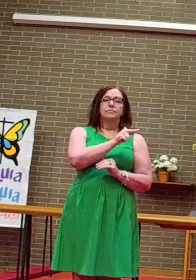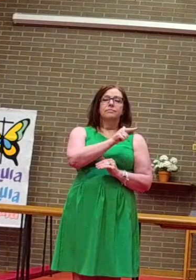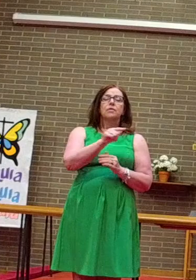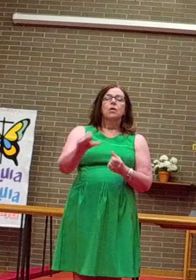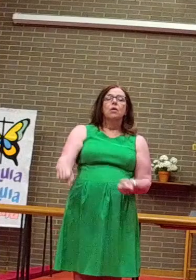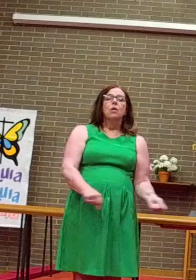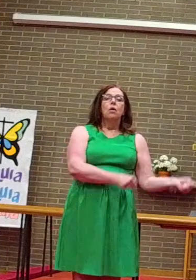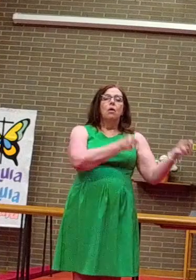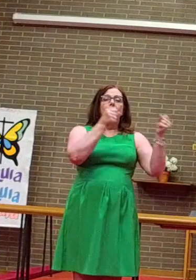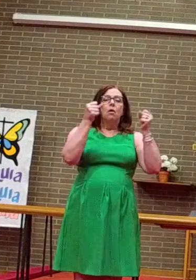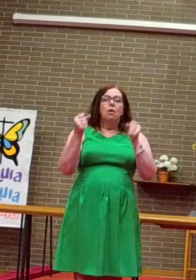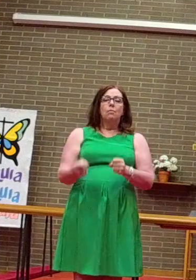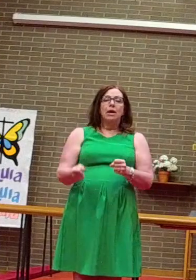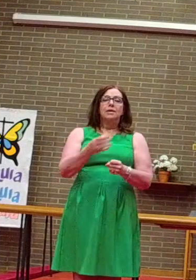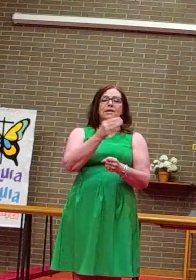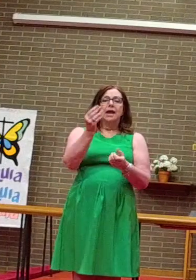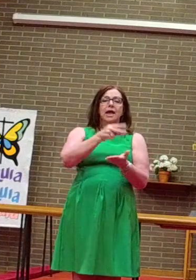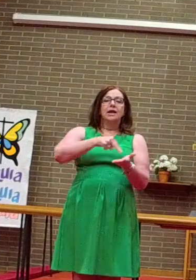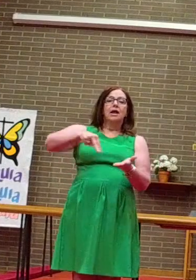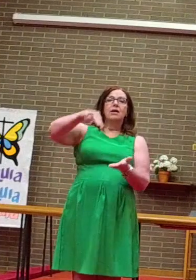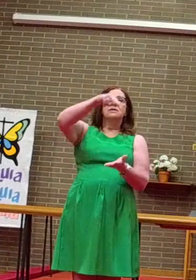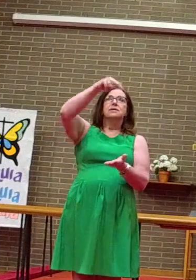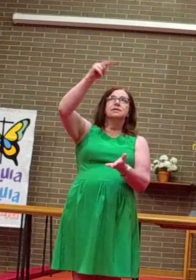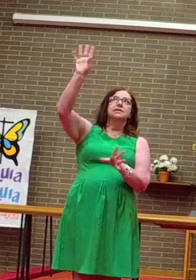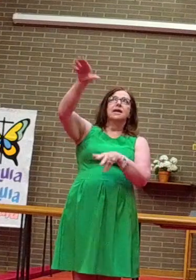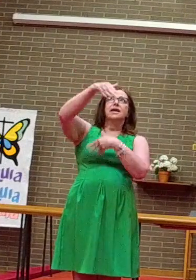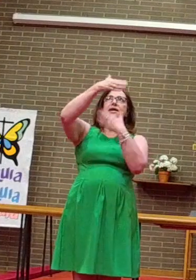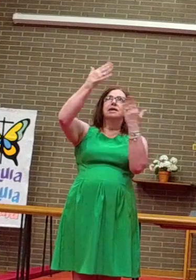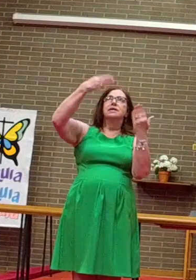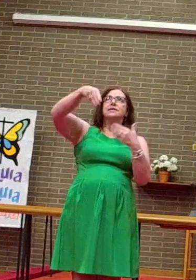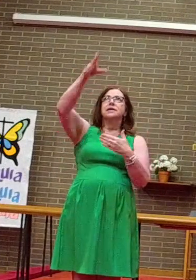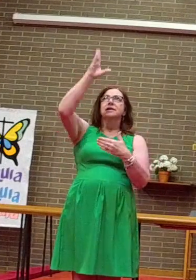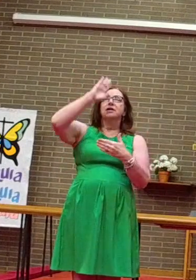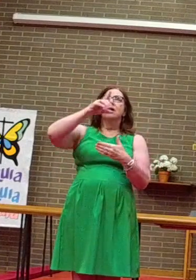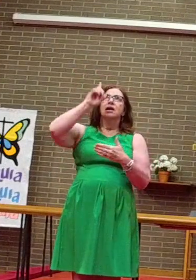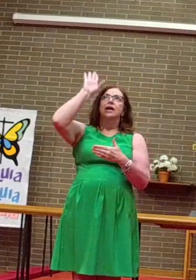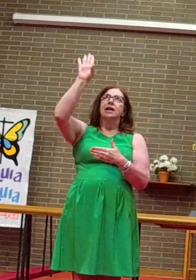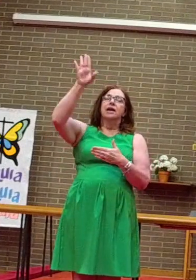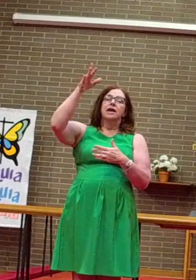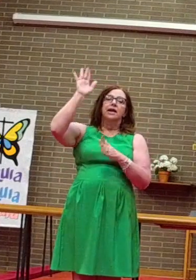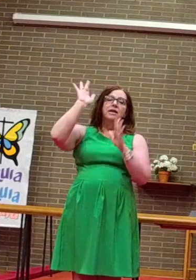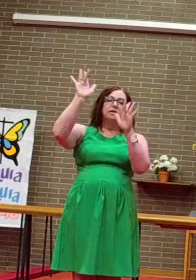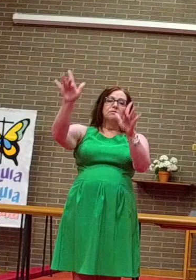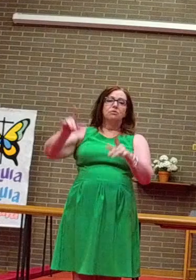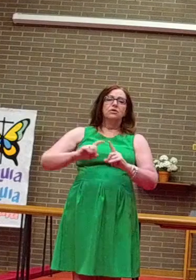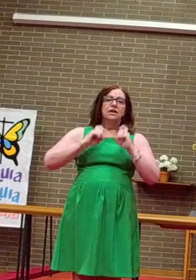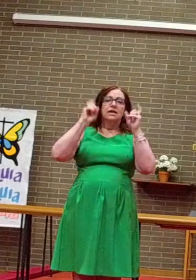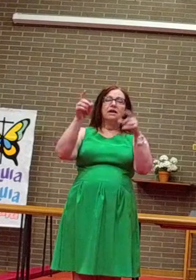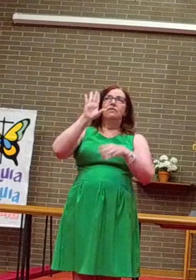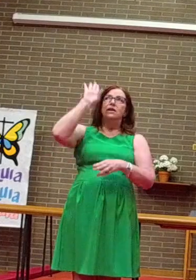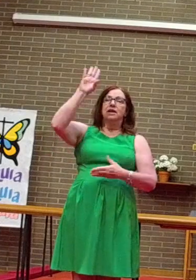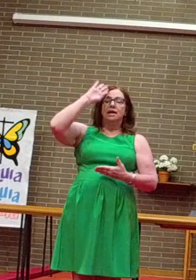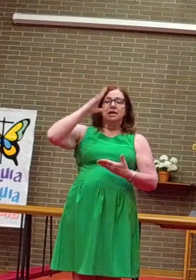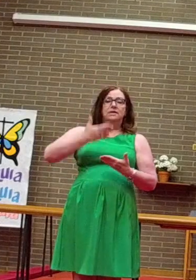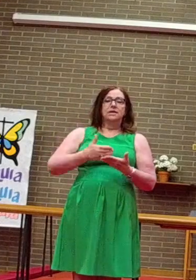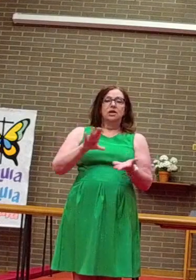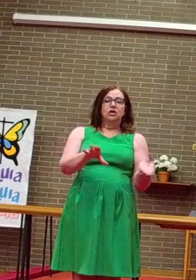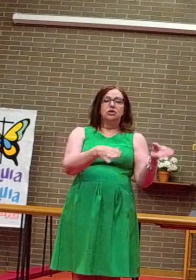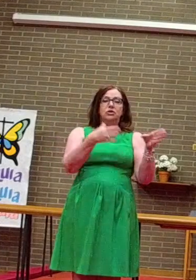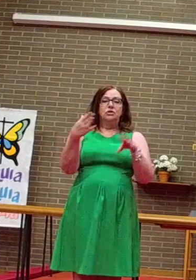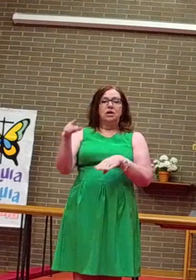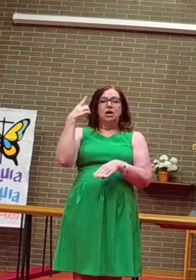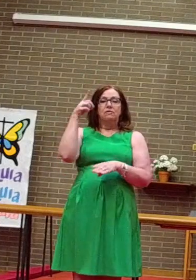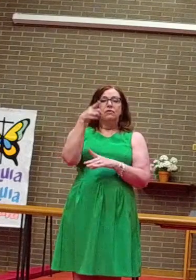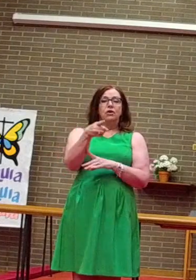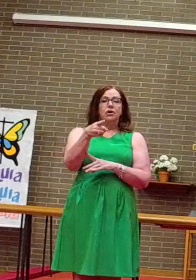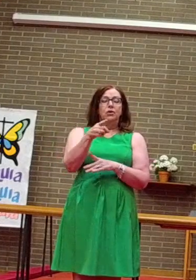Almighty and ascended God, in his mercy has given his Son to die for you,